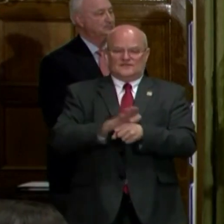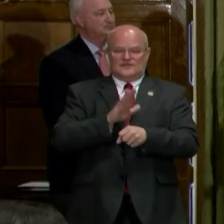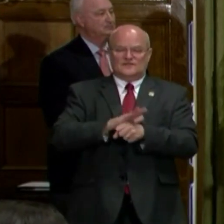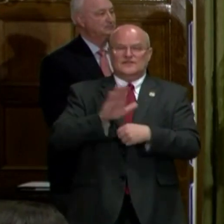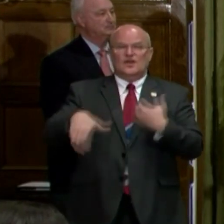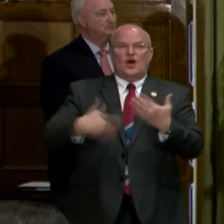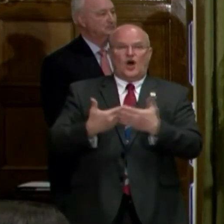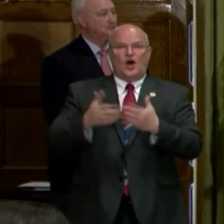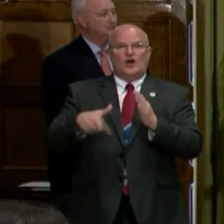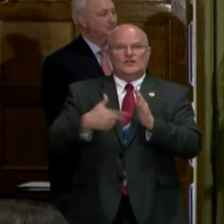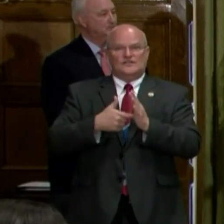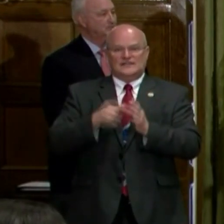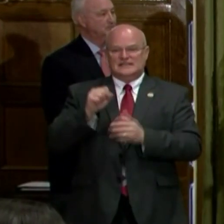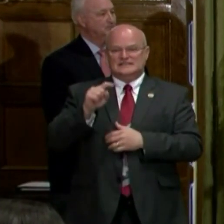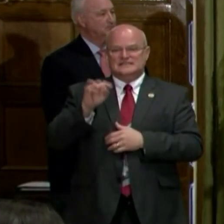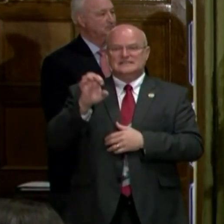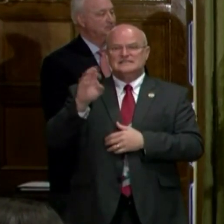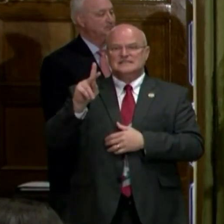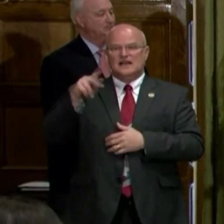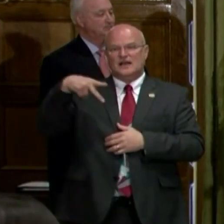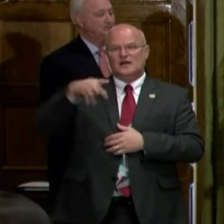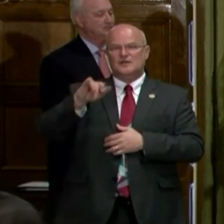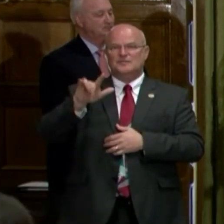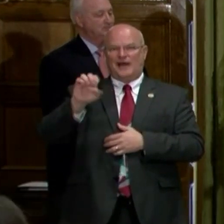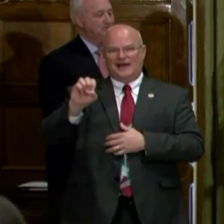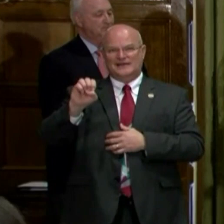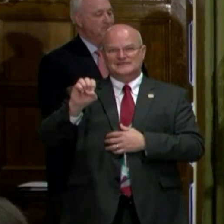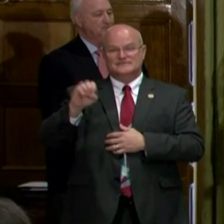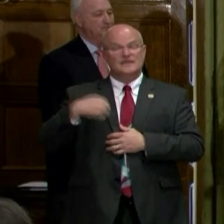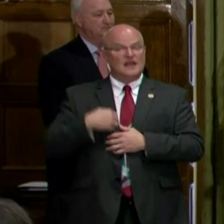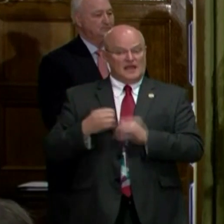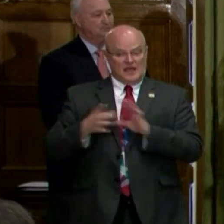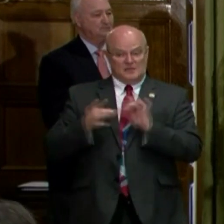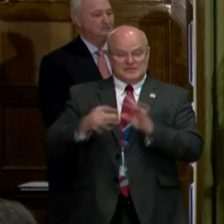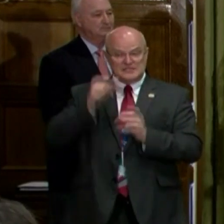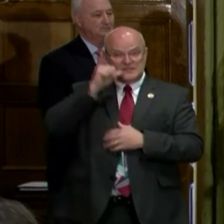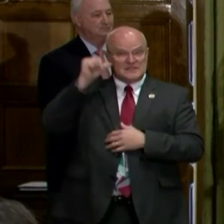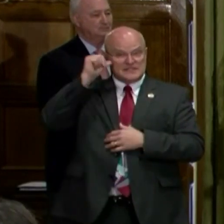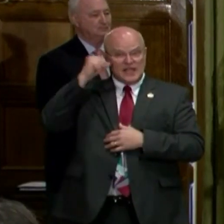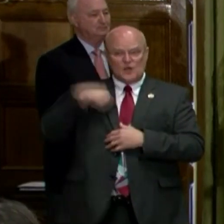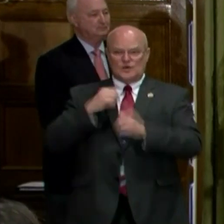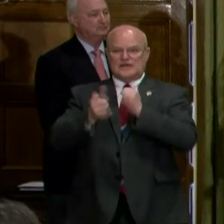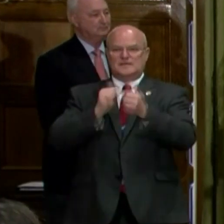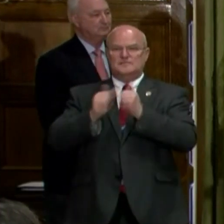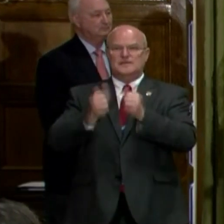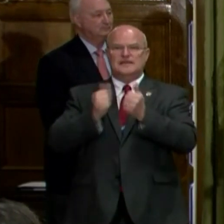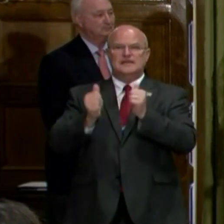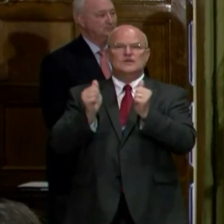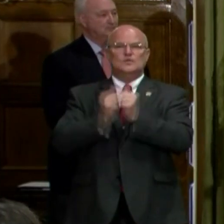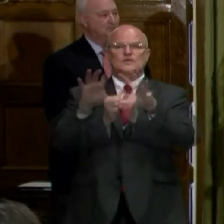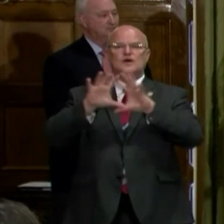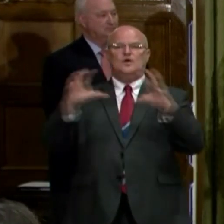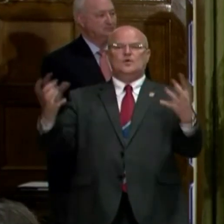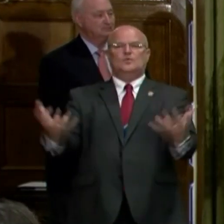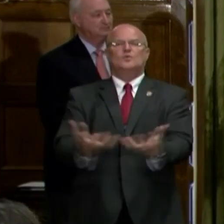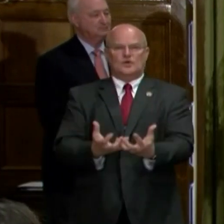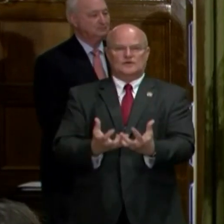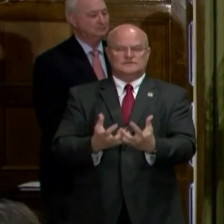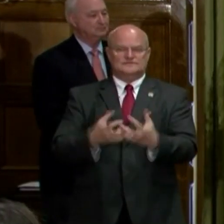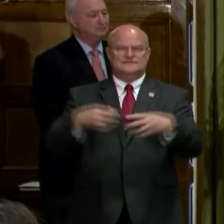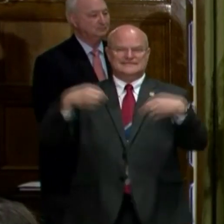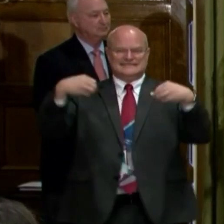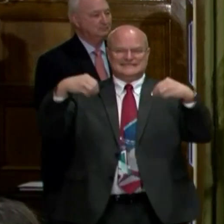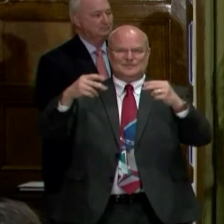these stockpiles. It's just, as I mentioned yesterday, we are competing with a big universe in terms of the